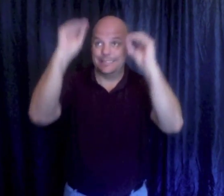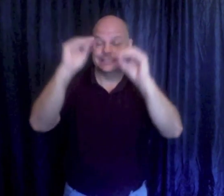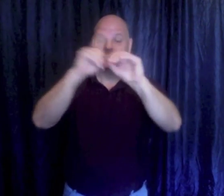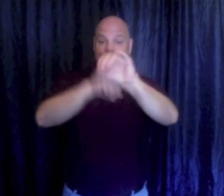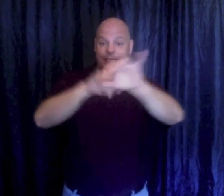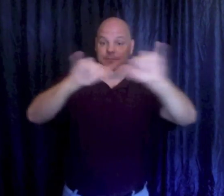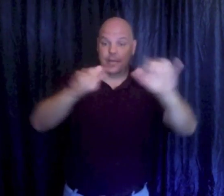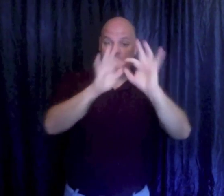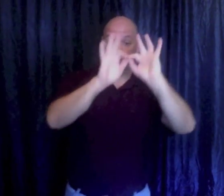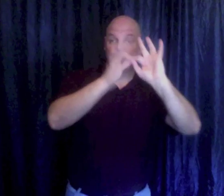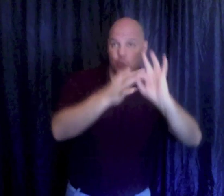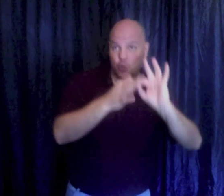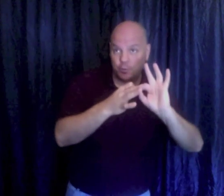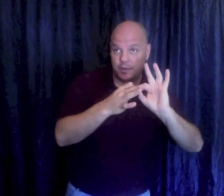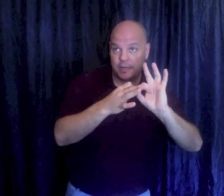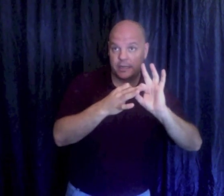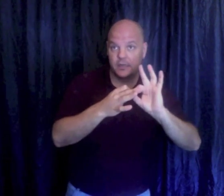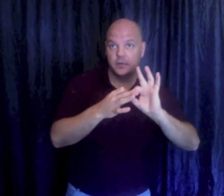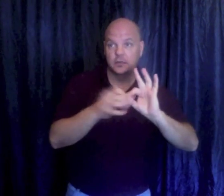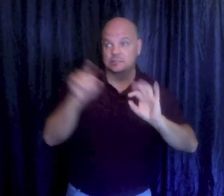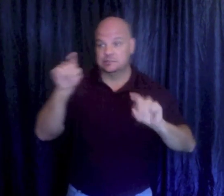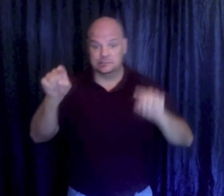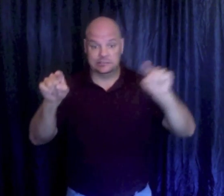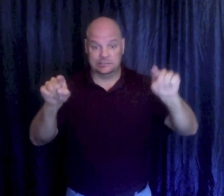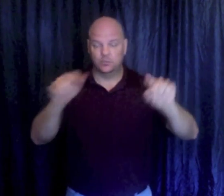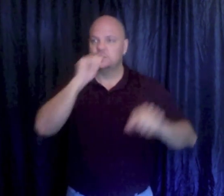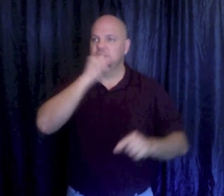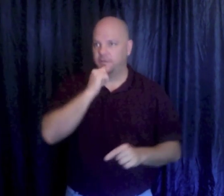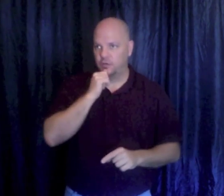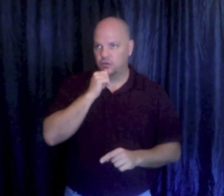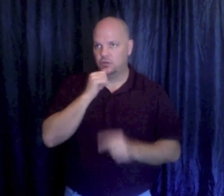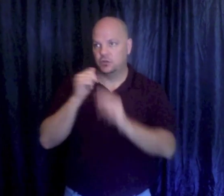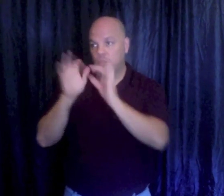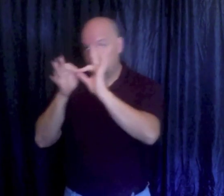interpreting, one of the two is going to get lost. It's like